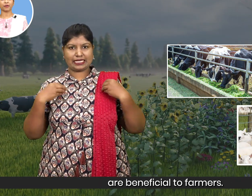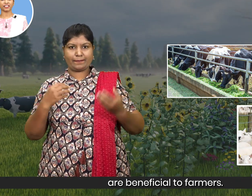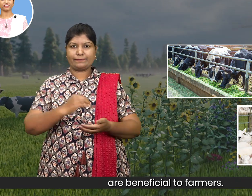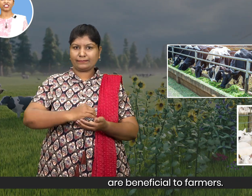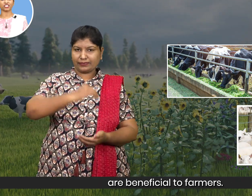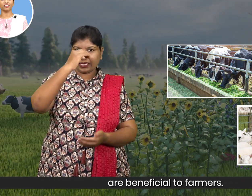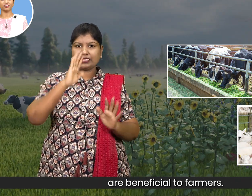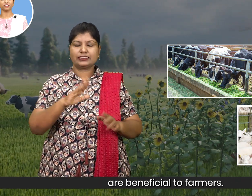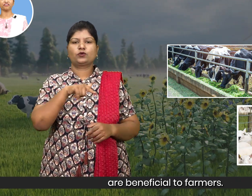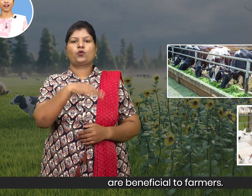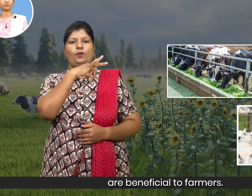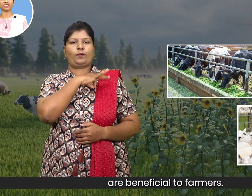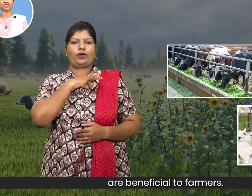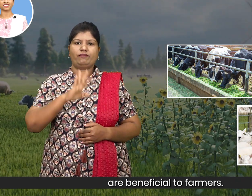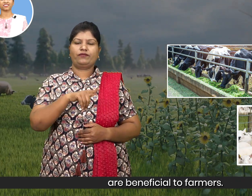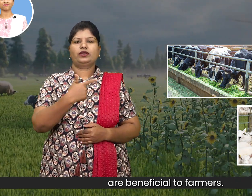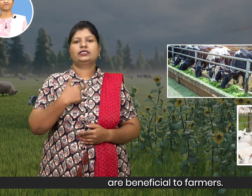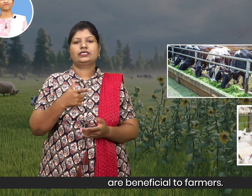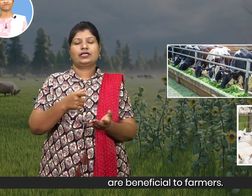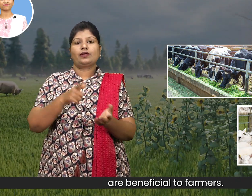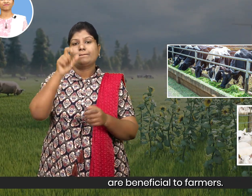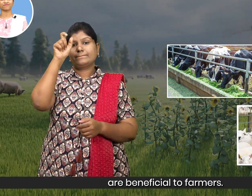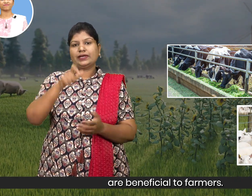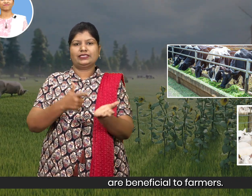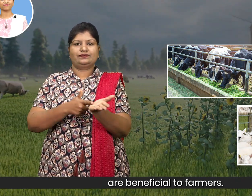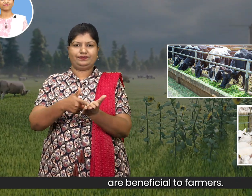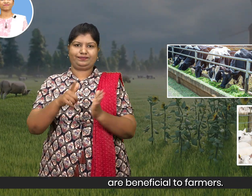are beneficial to farmers.